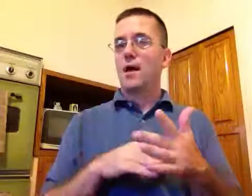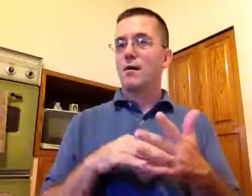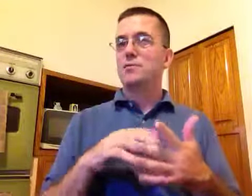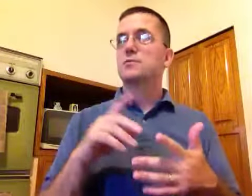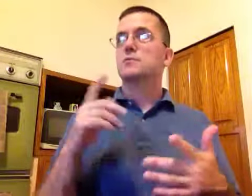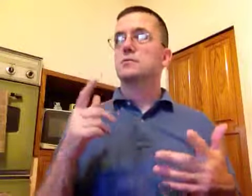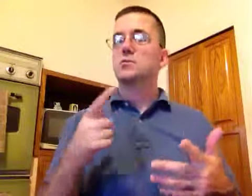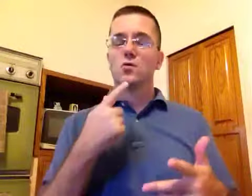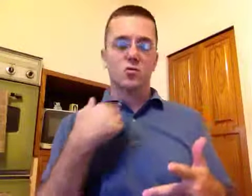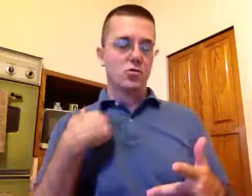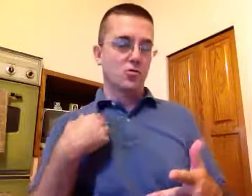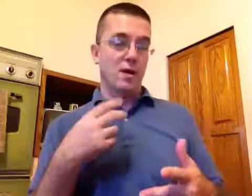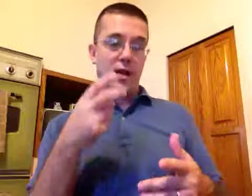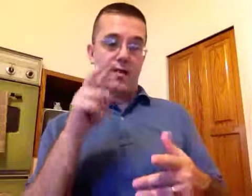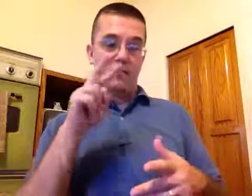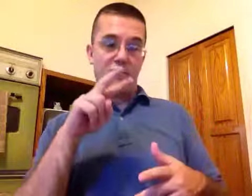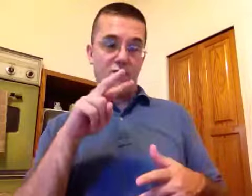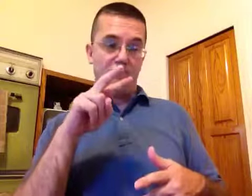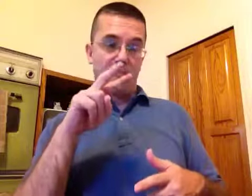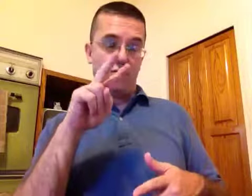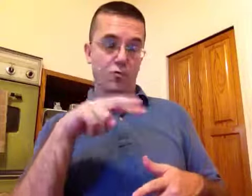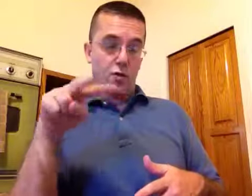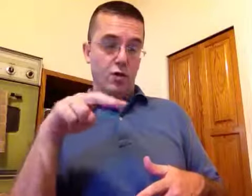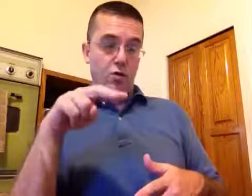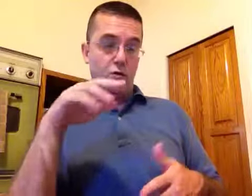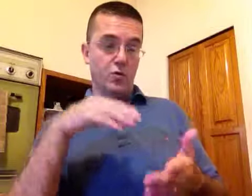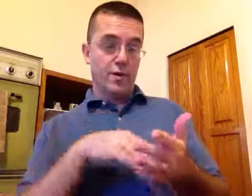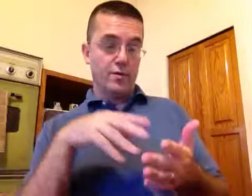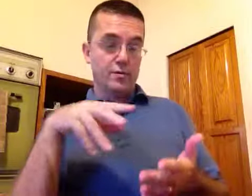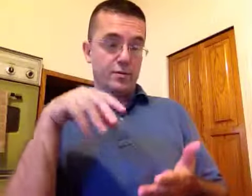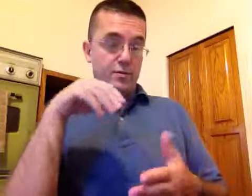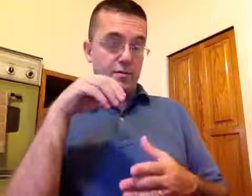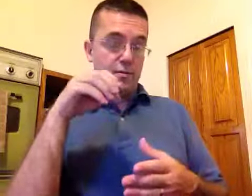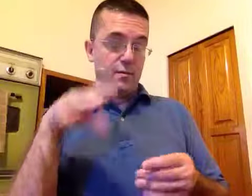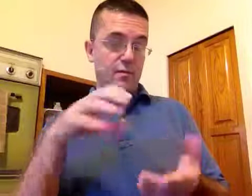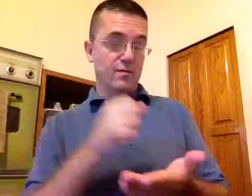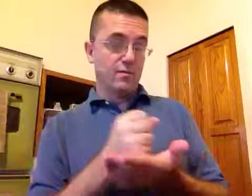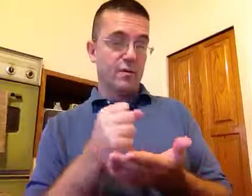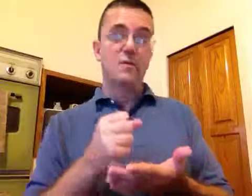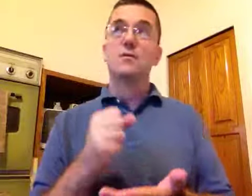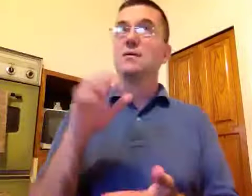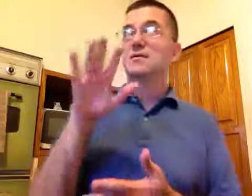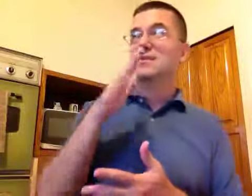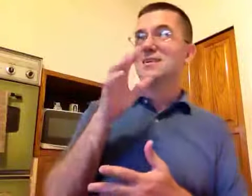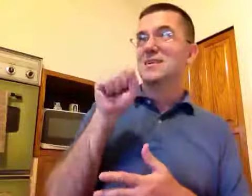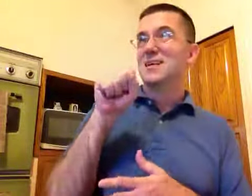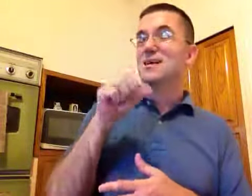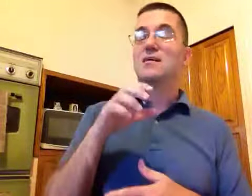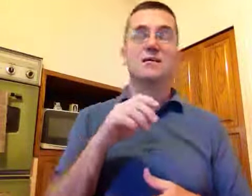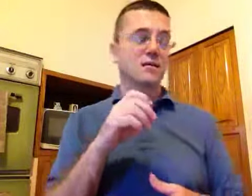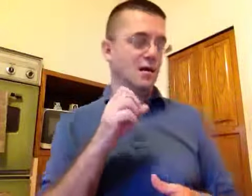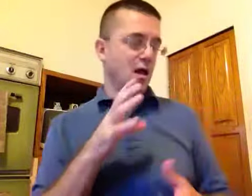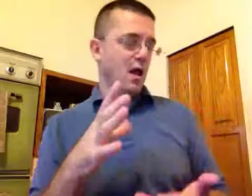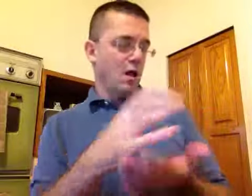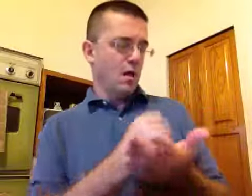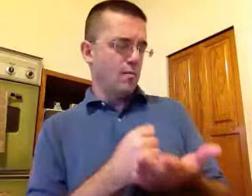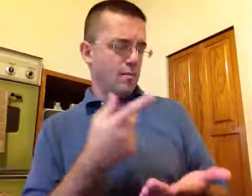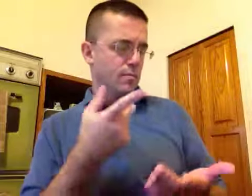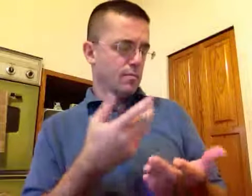like $22,000 in credit cards? Yeah, more or less. Okay. And what's your household income? About